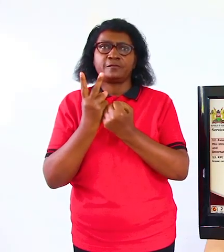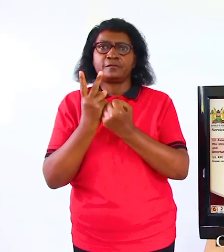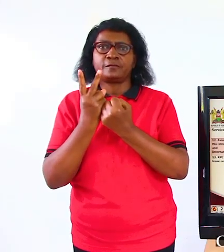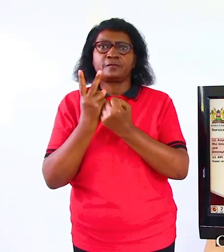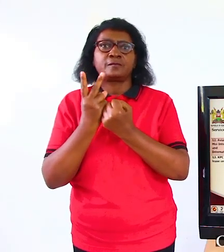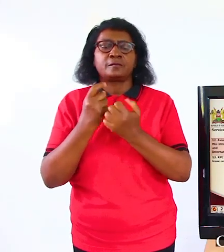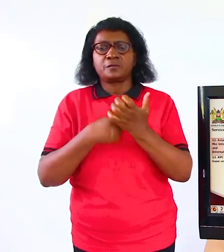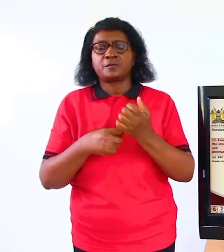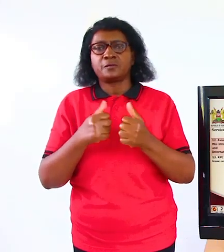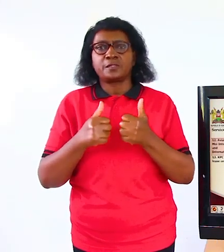Cost: